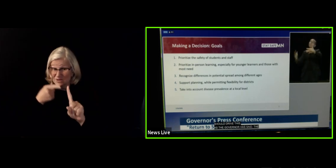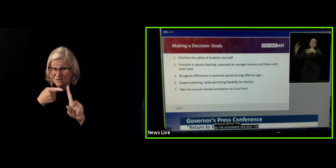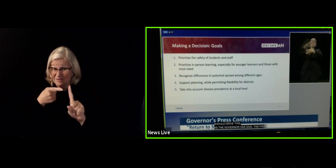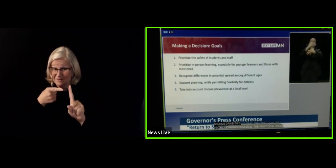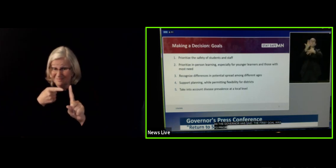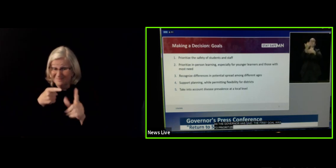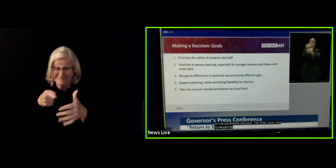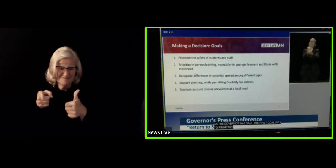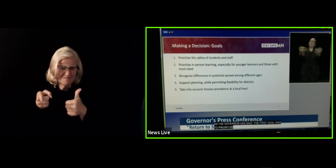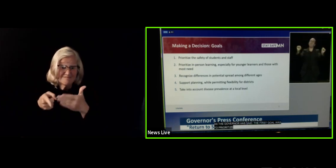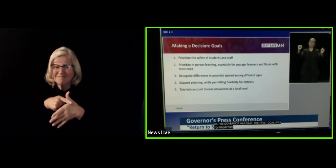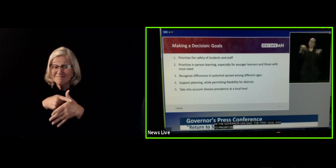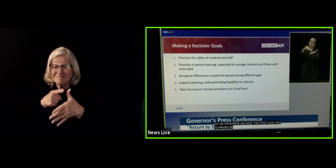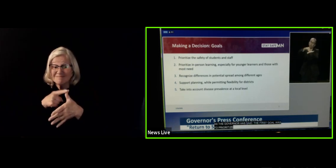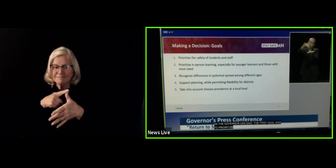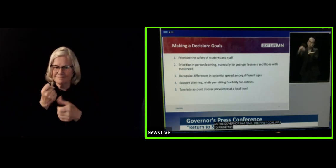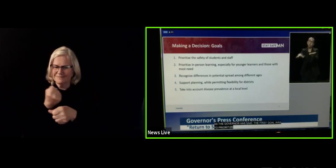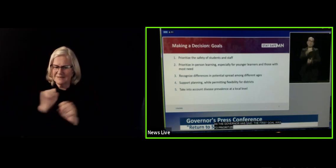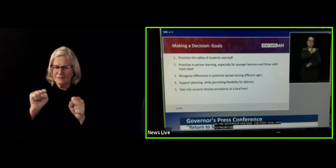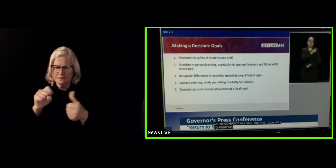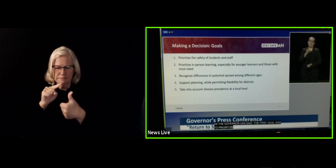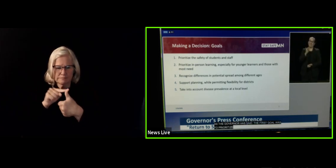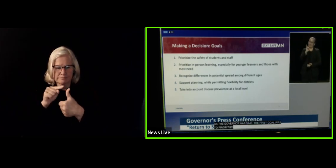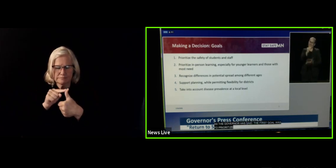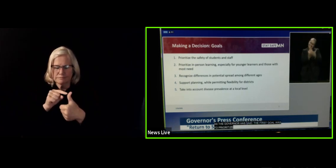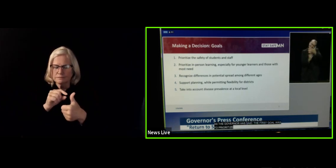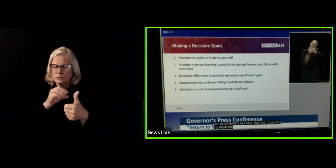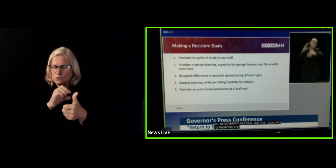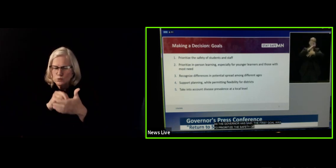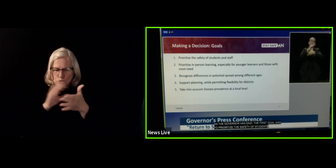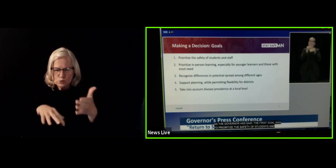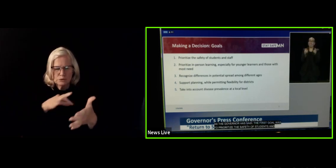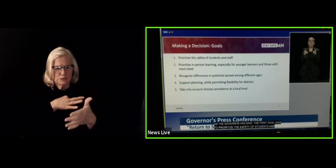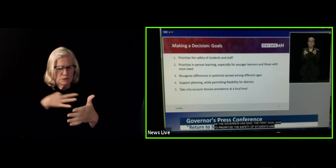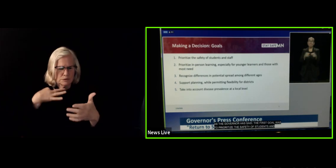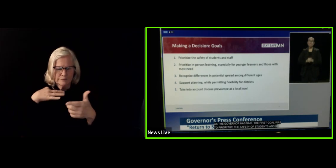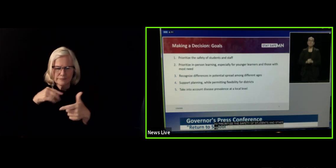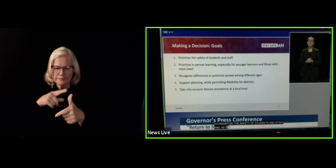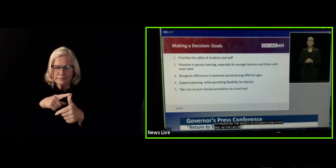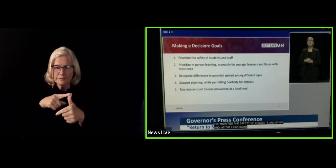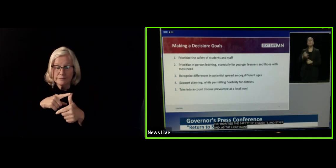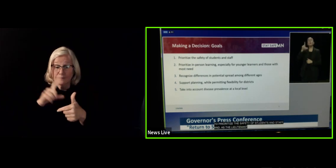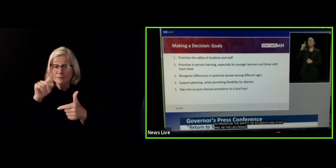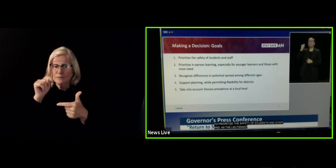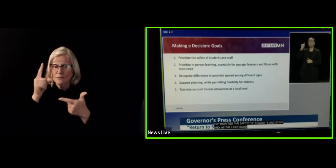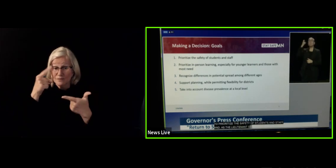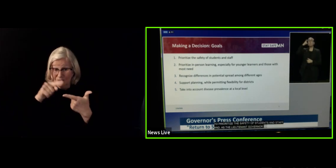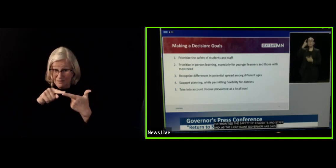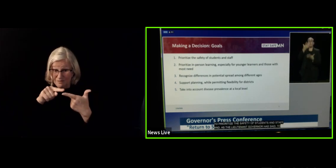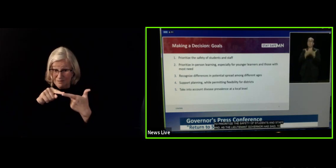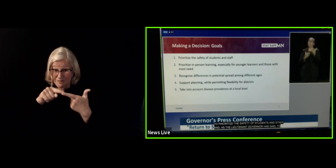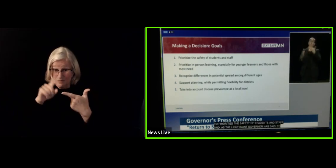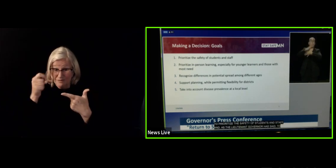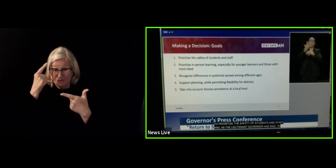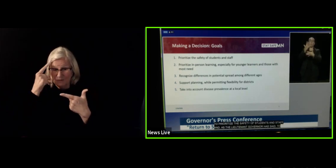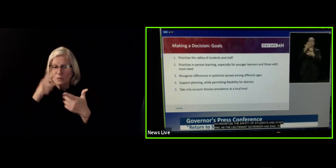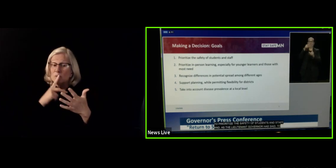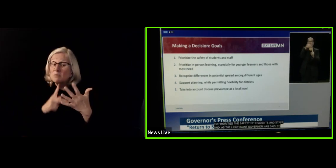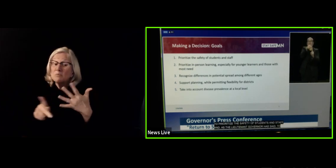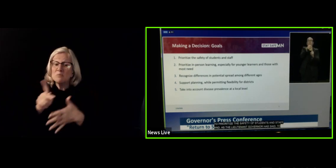staff. And as the lieutenant governor has said, to prioritize in-person learning, particularly for